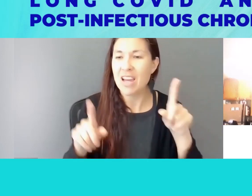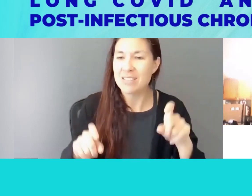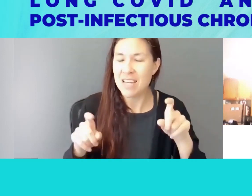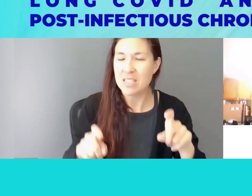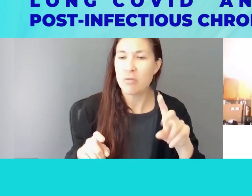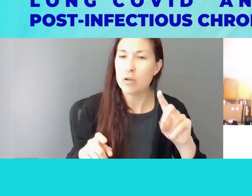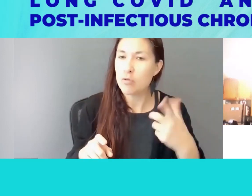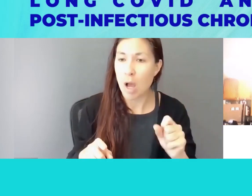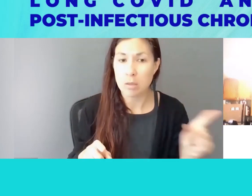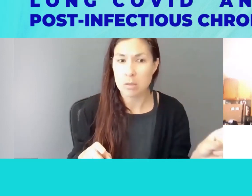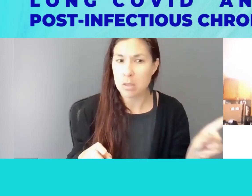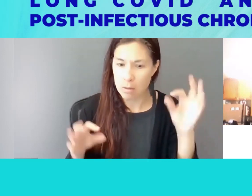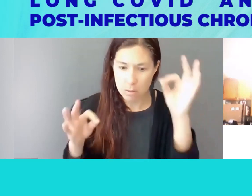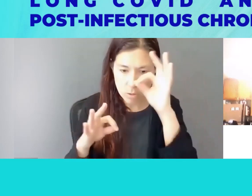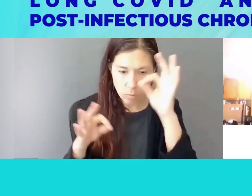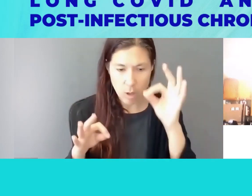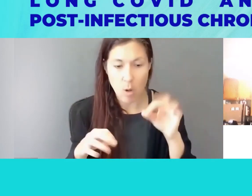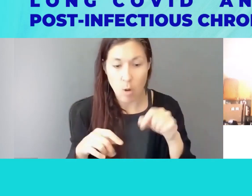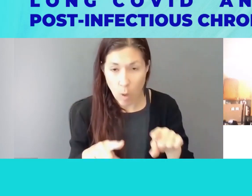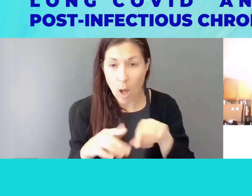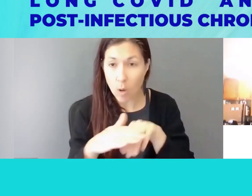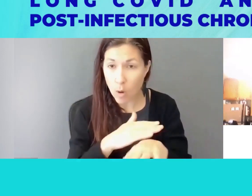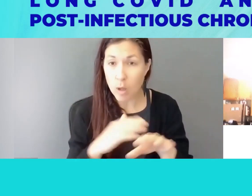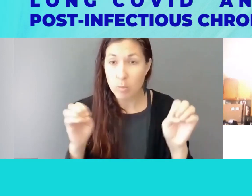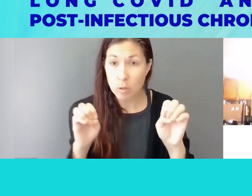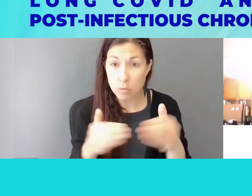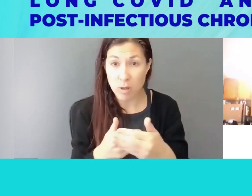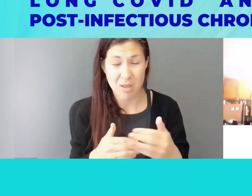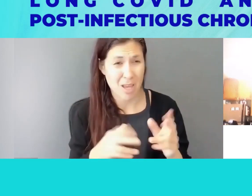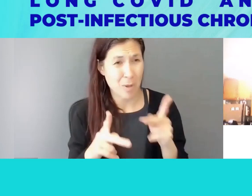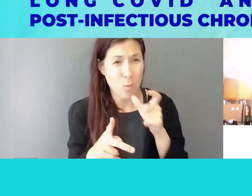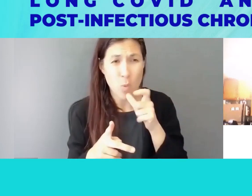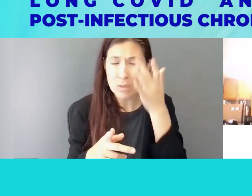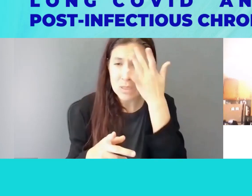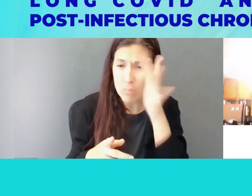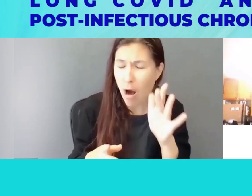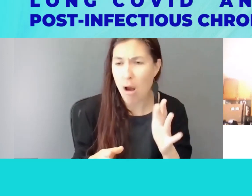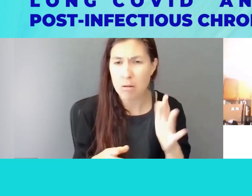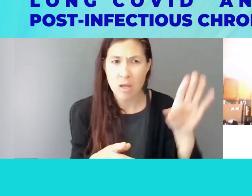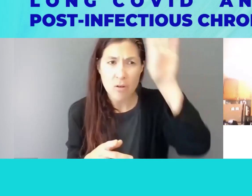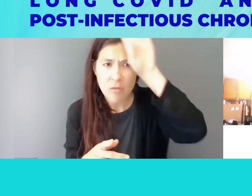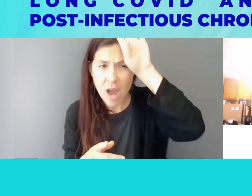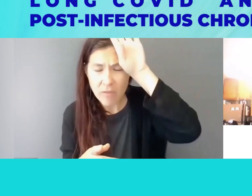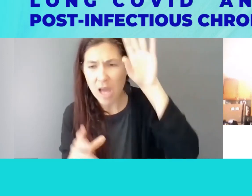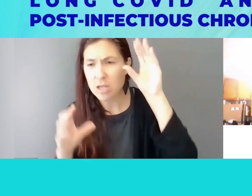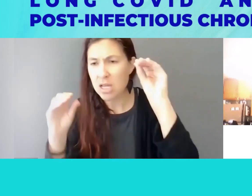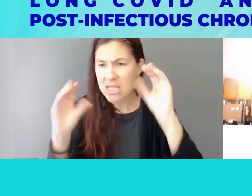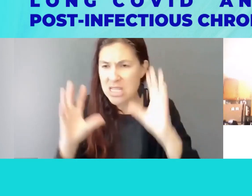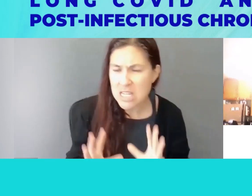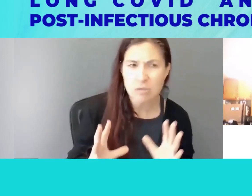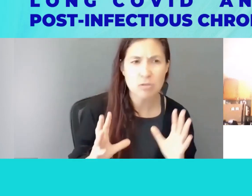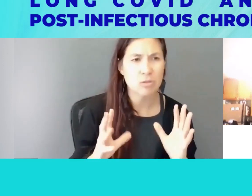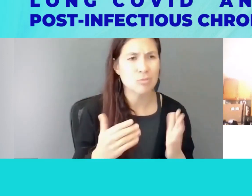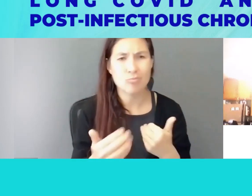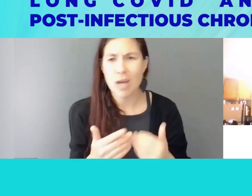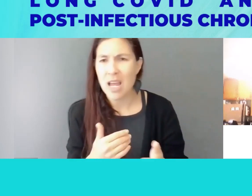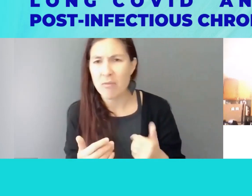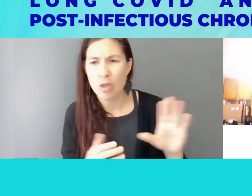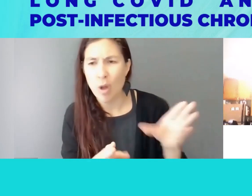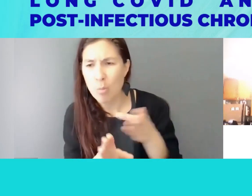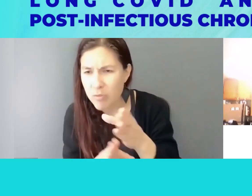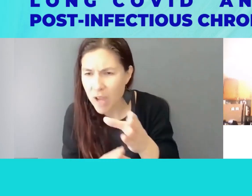thanks. And telehealth access has been hugely helpful to people with ME/CFS and other disabilities, but health insurance companies have already started